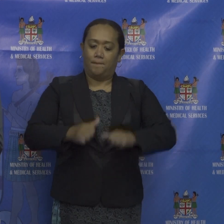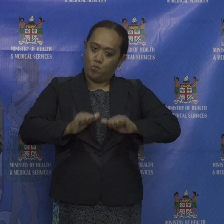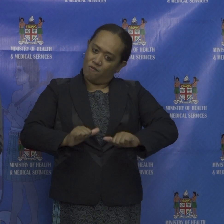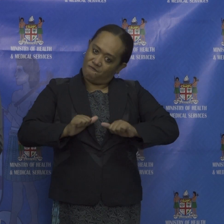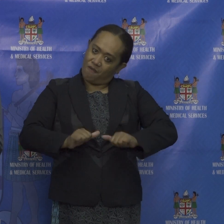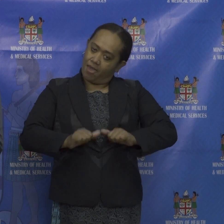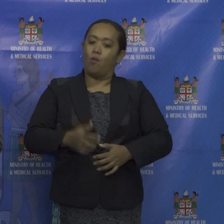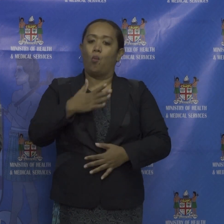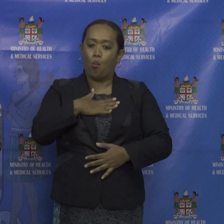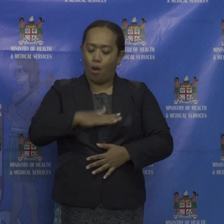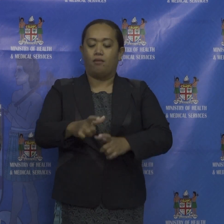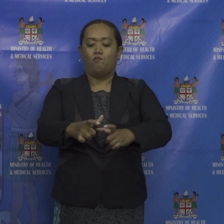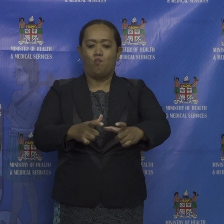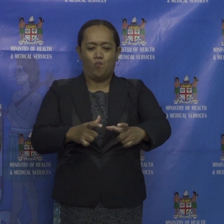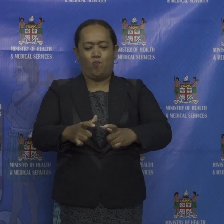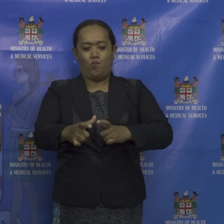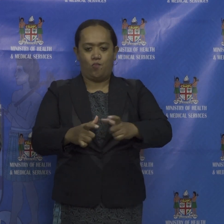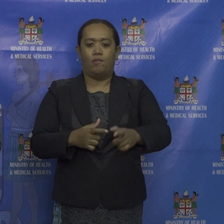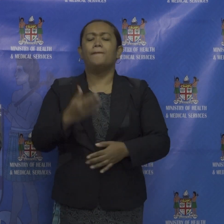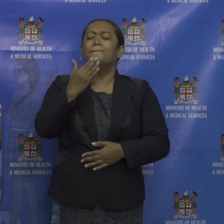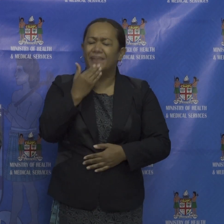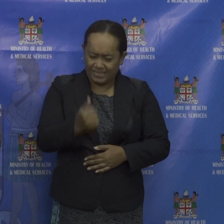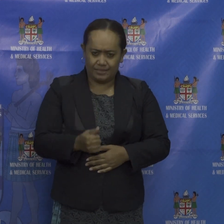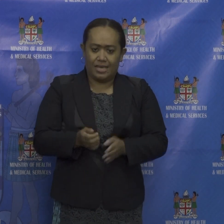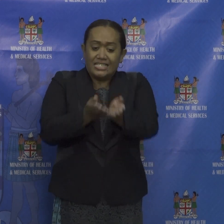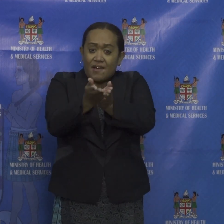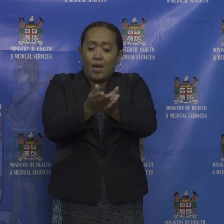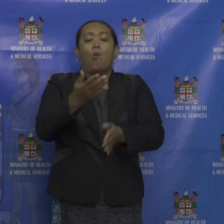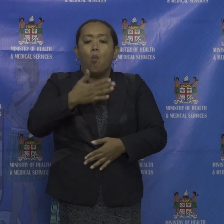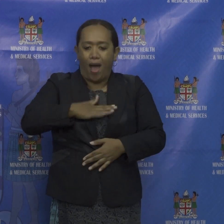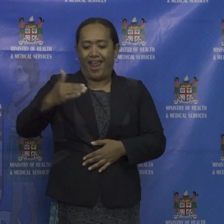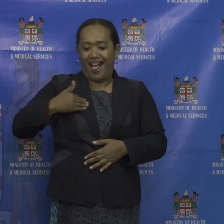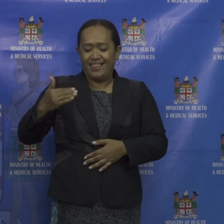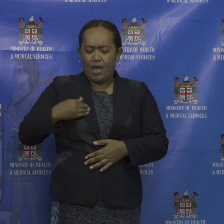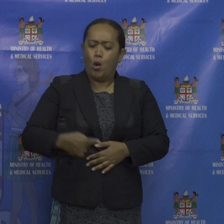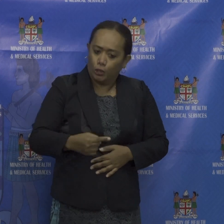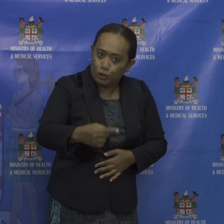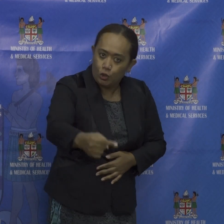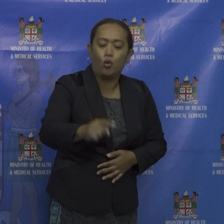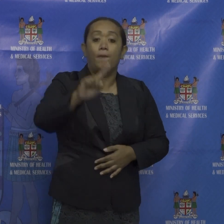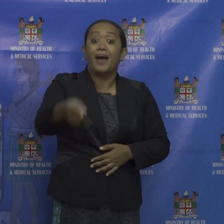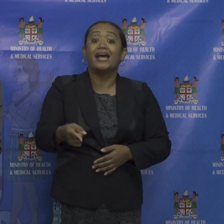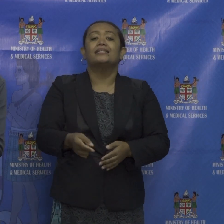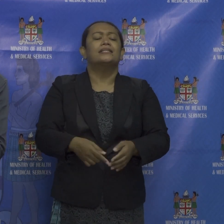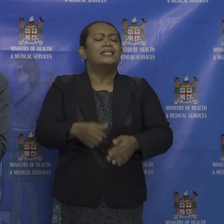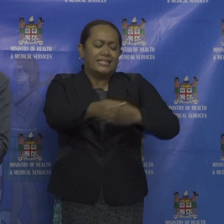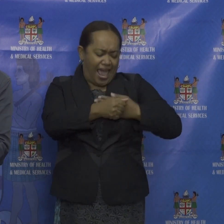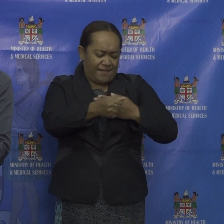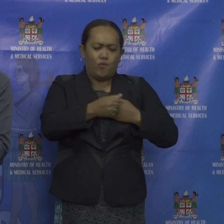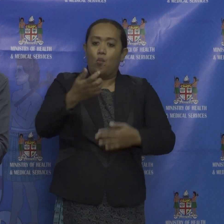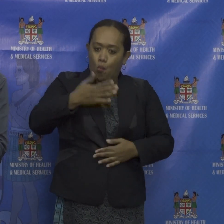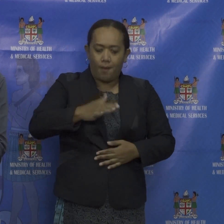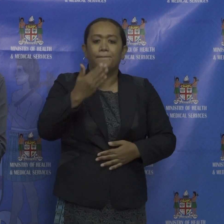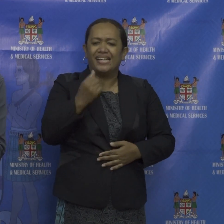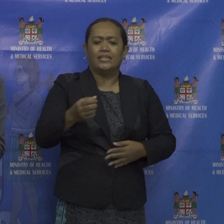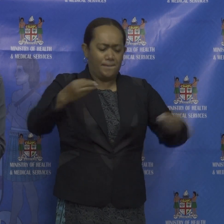the ministry is taking to make our services as COVID safe as possible. I ask that households, communities, organizations and